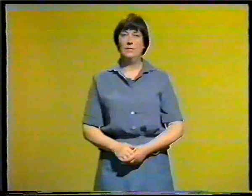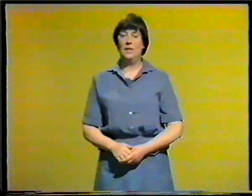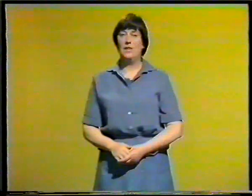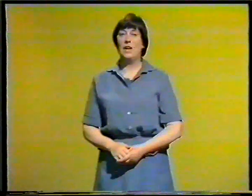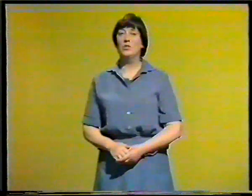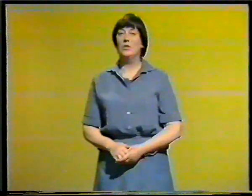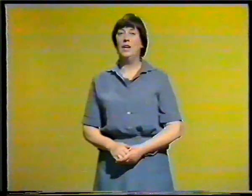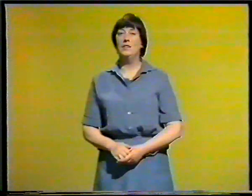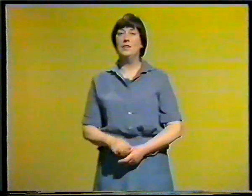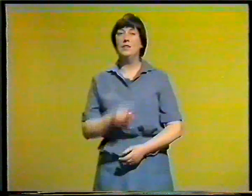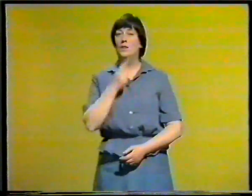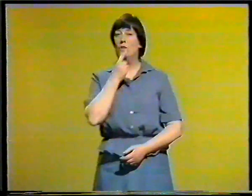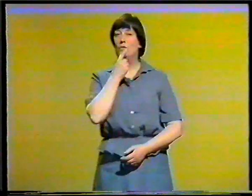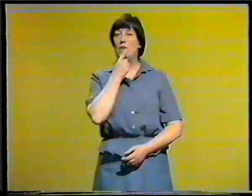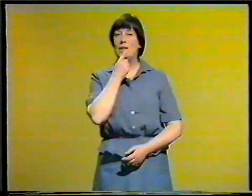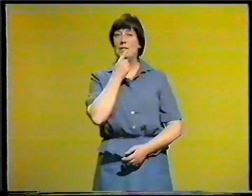And the actual colours, red,